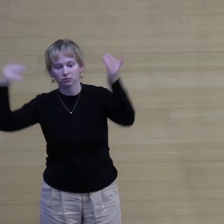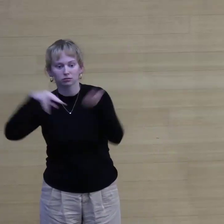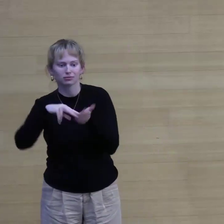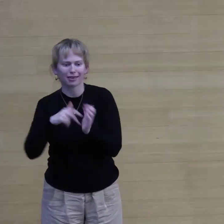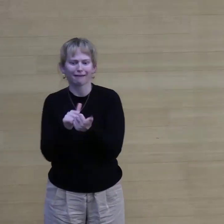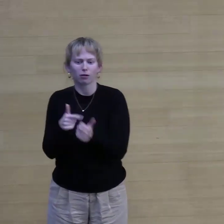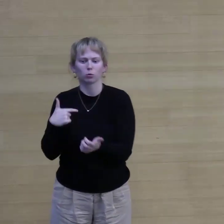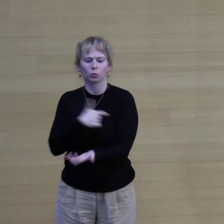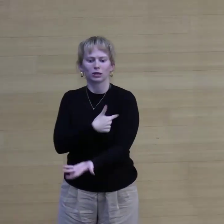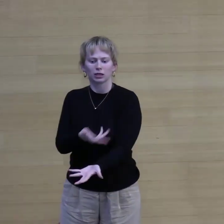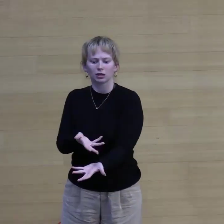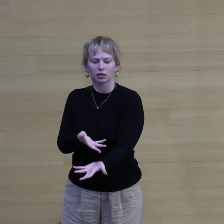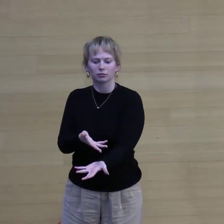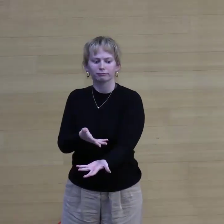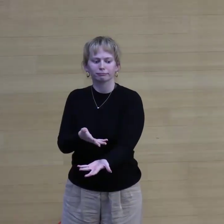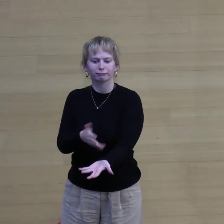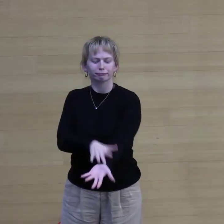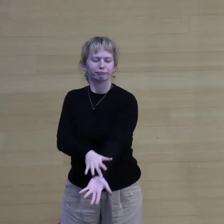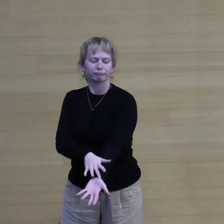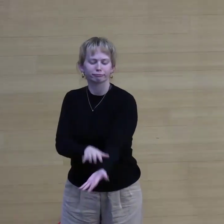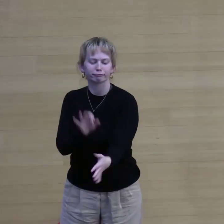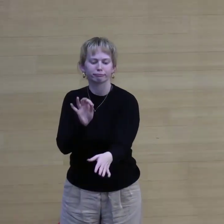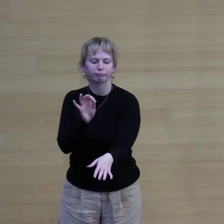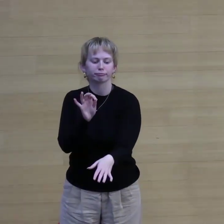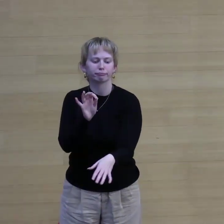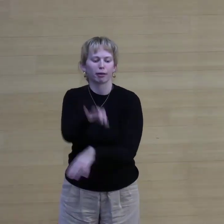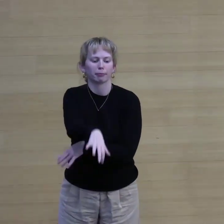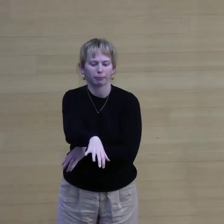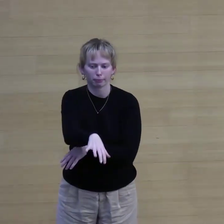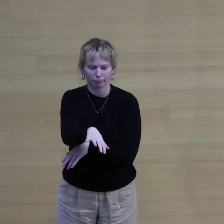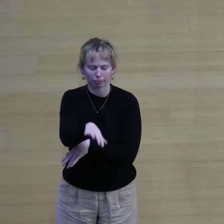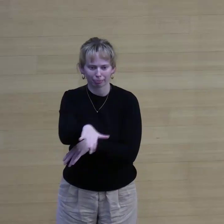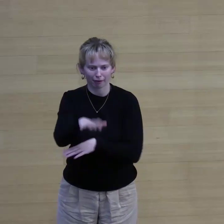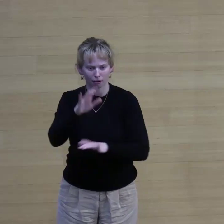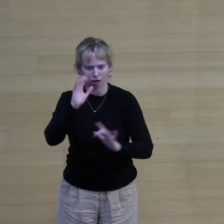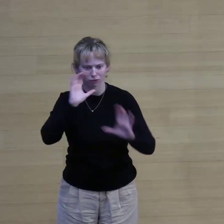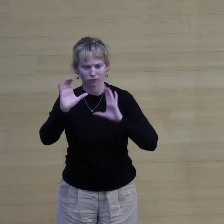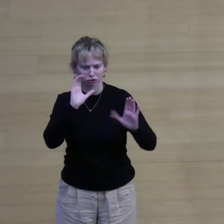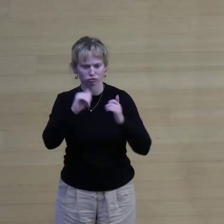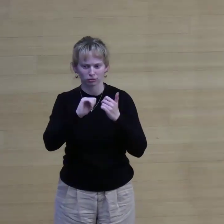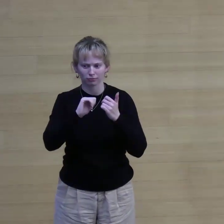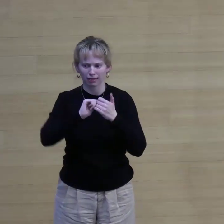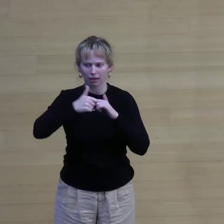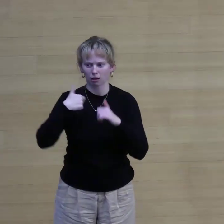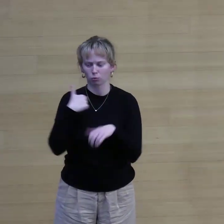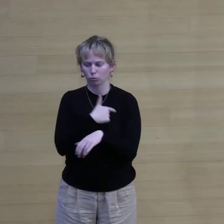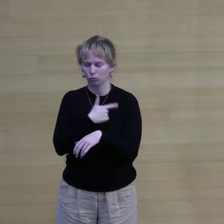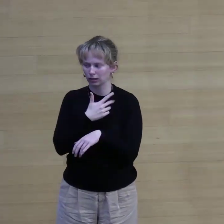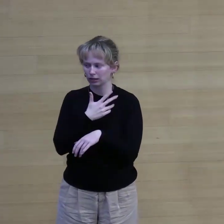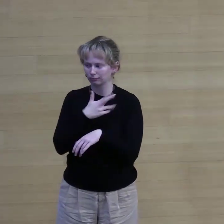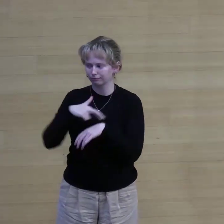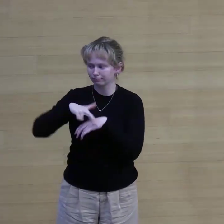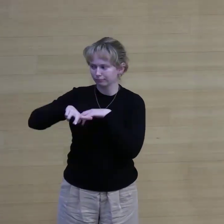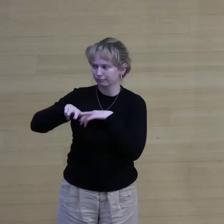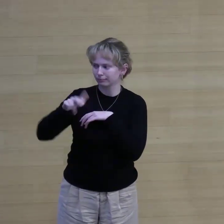we start the conversation? How do we plant the seeds to be, in the words of Harriet McBride